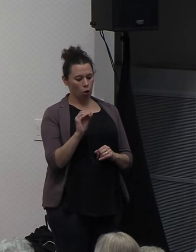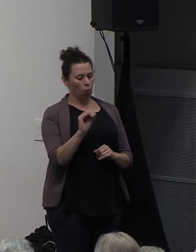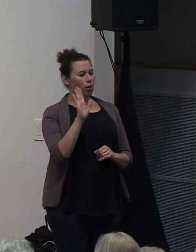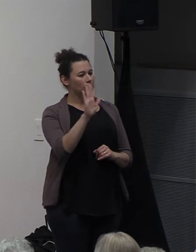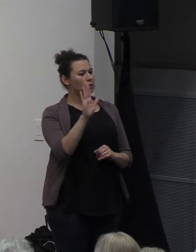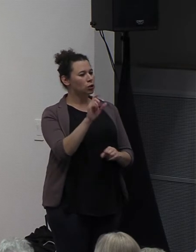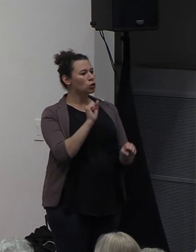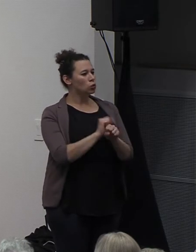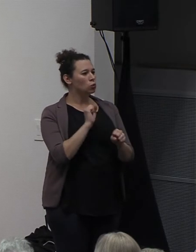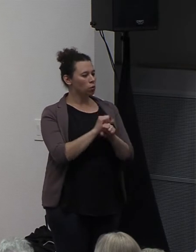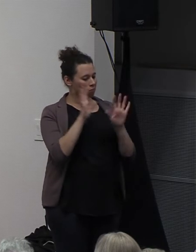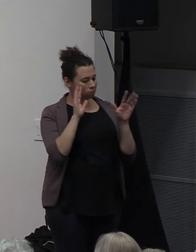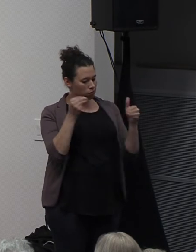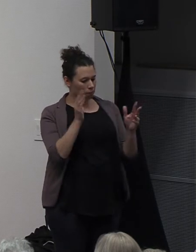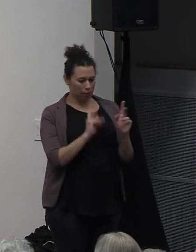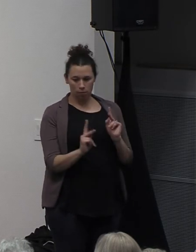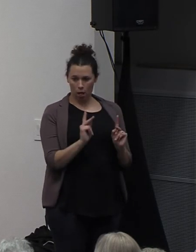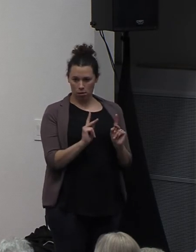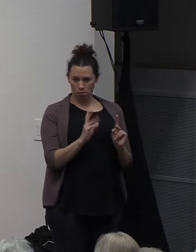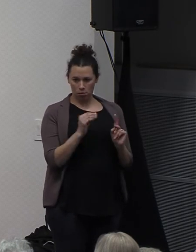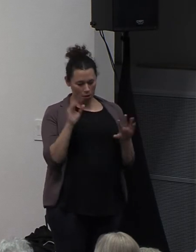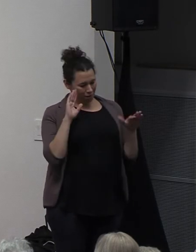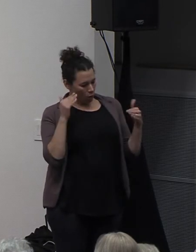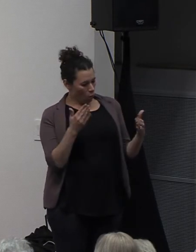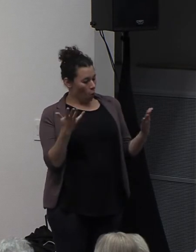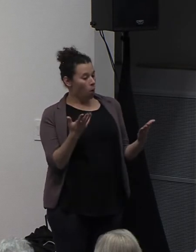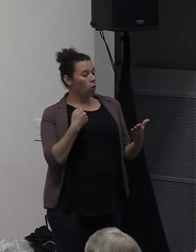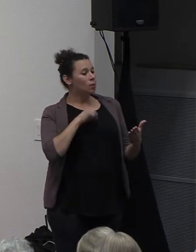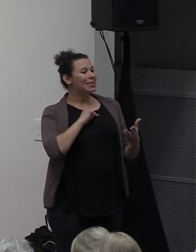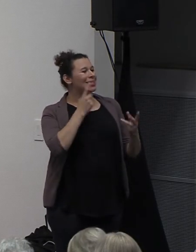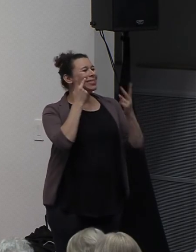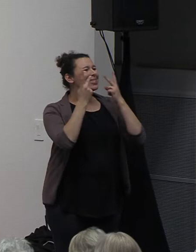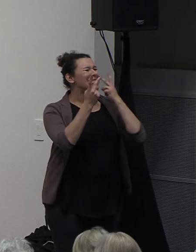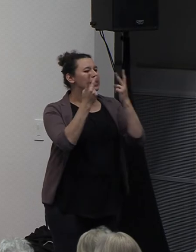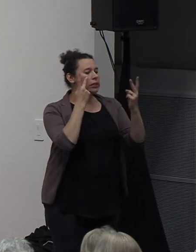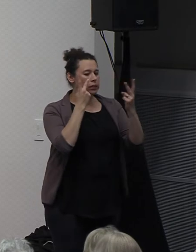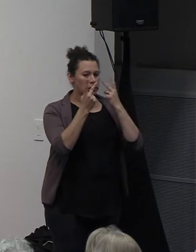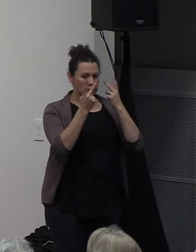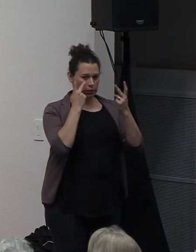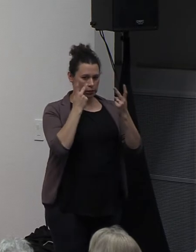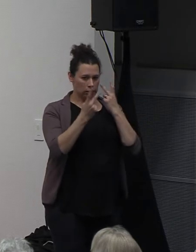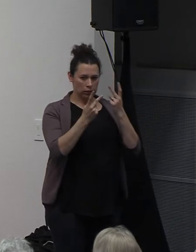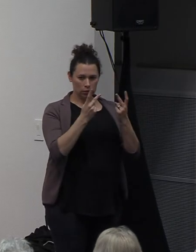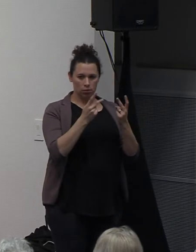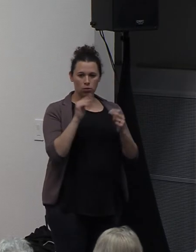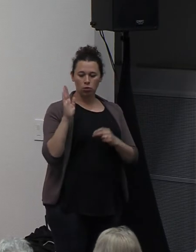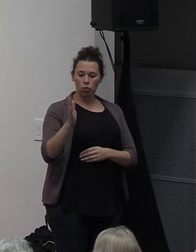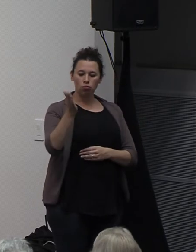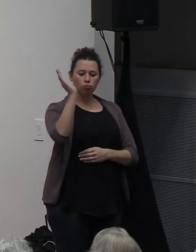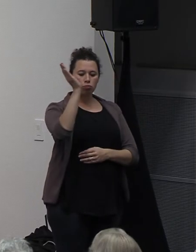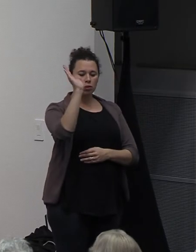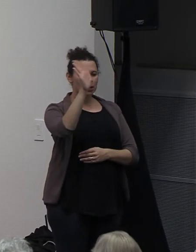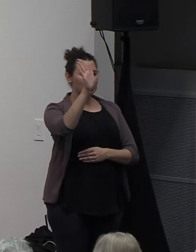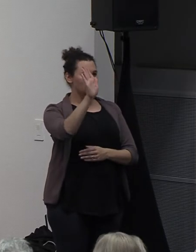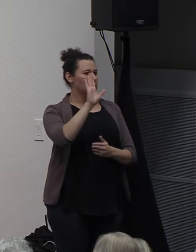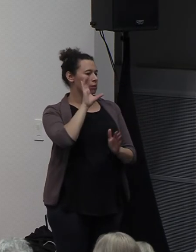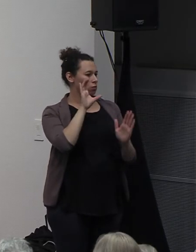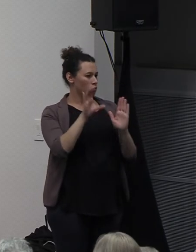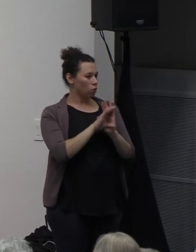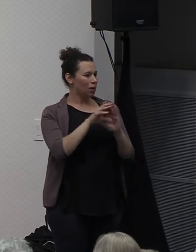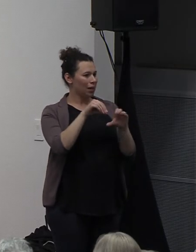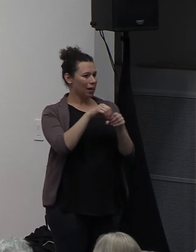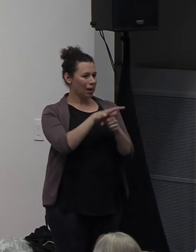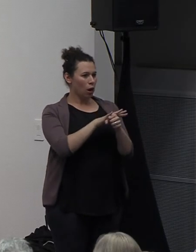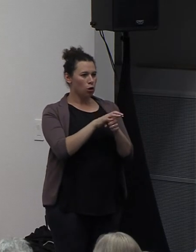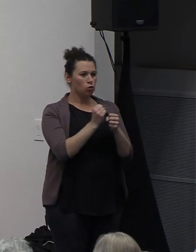and reveals what lies behind what we see with our eyes. He presents his large-scale portraits in central locations that